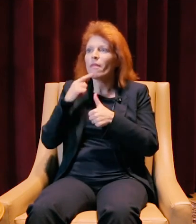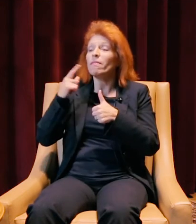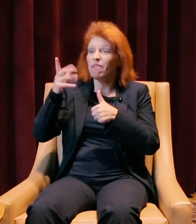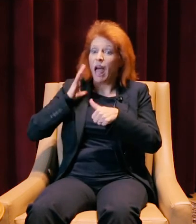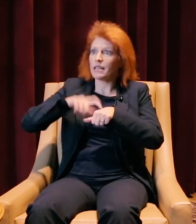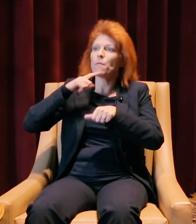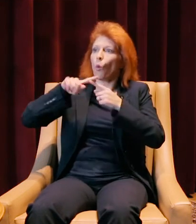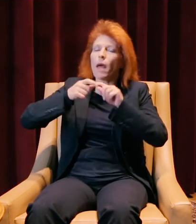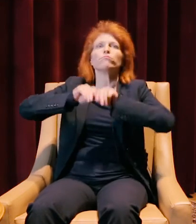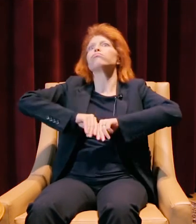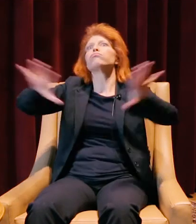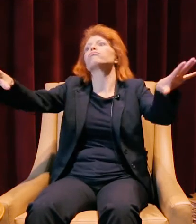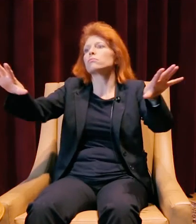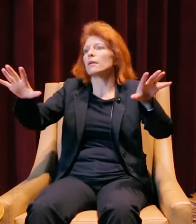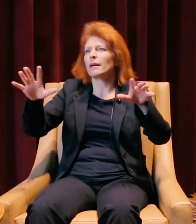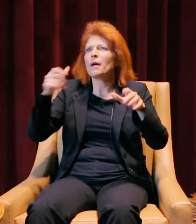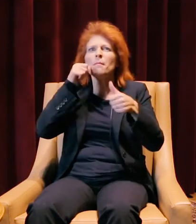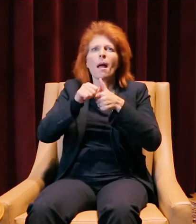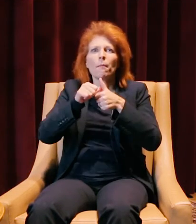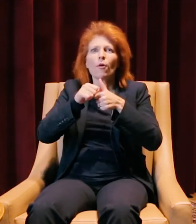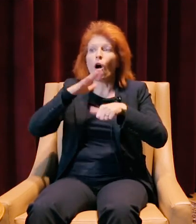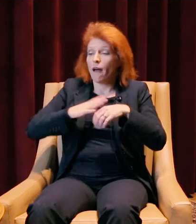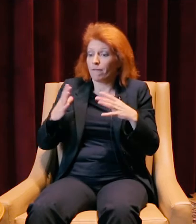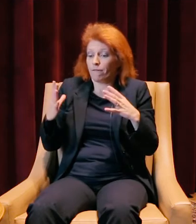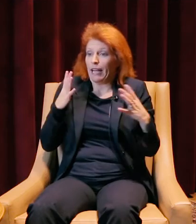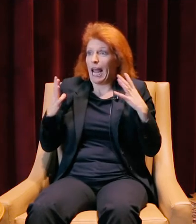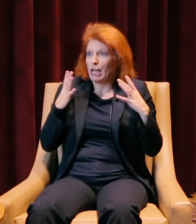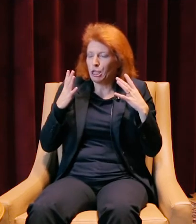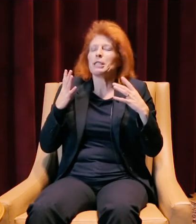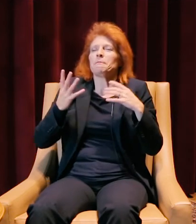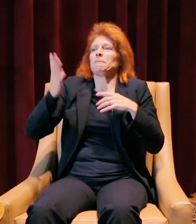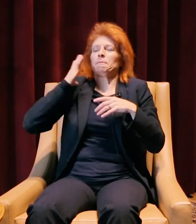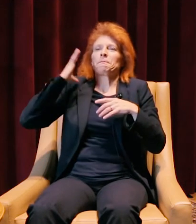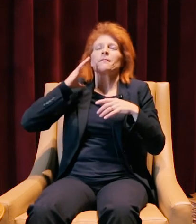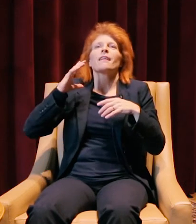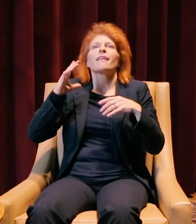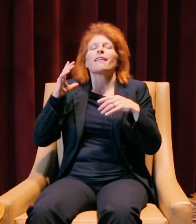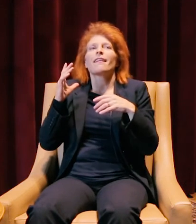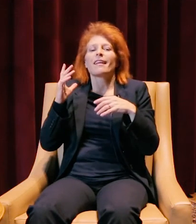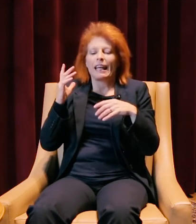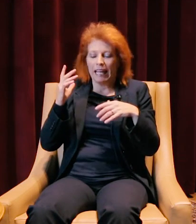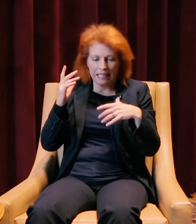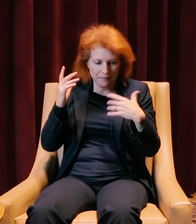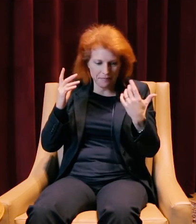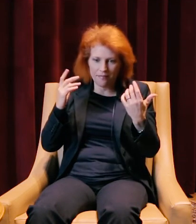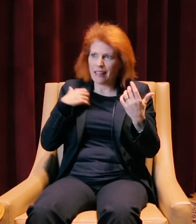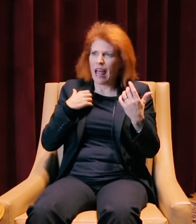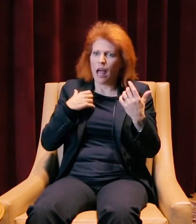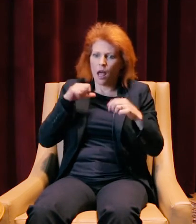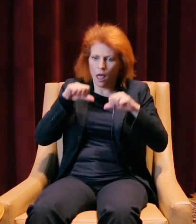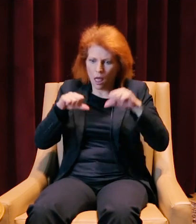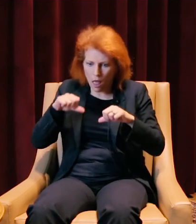prolific in the early 2000s, I remember going on vacation out of the country and having this initial